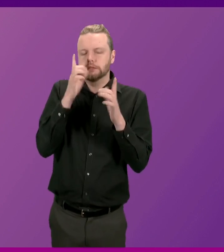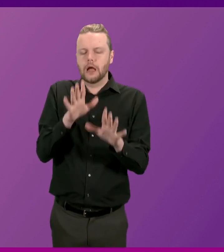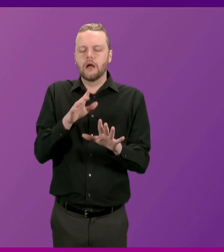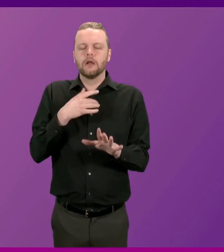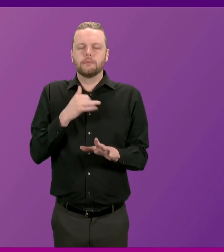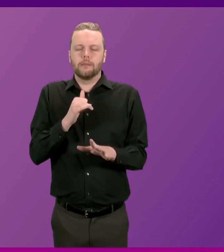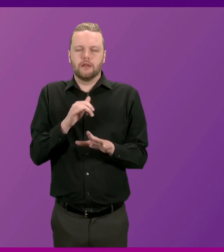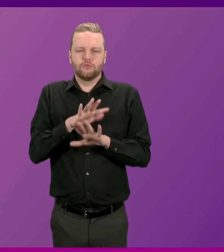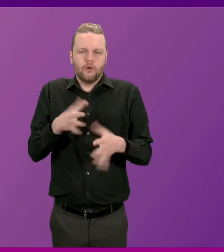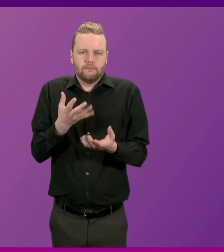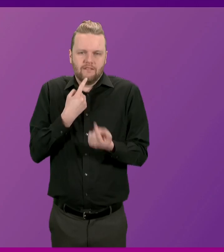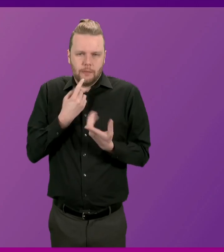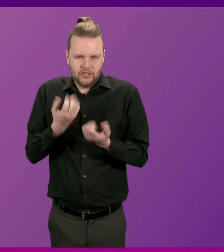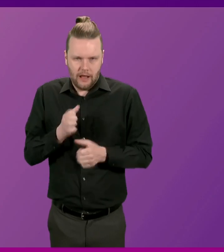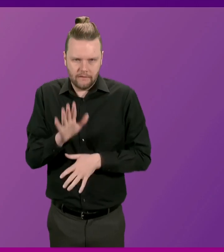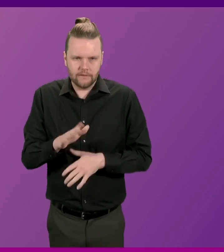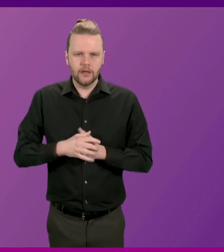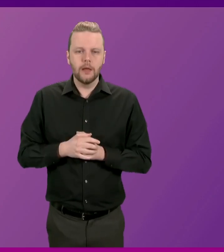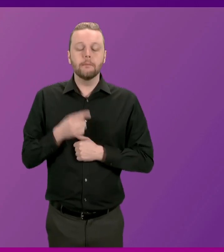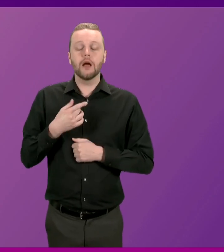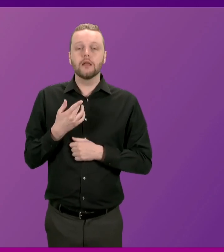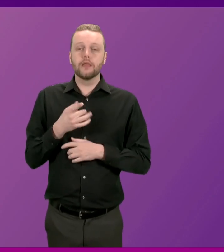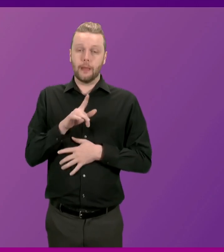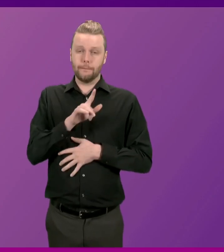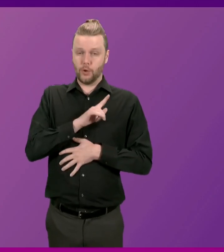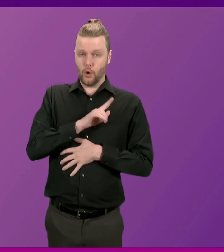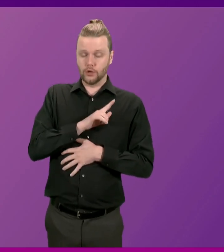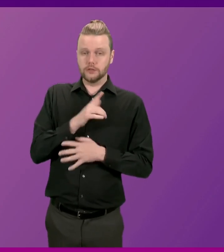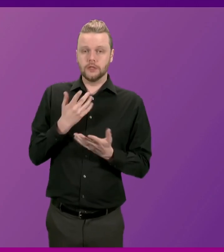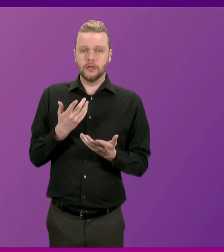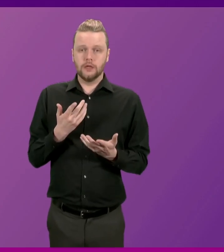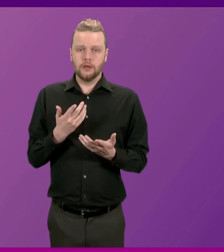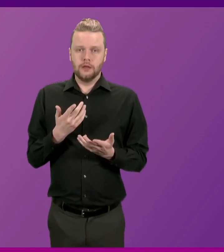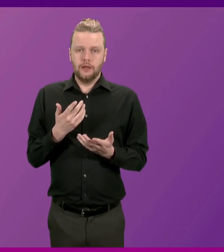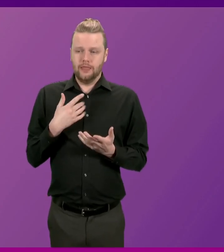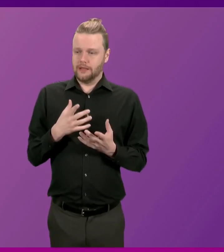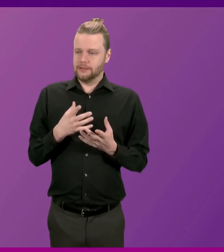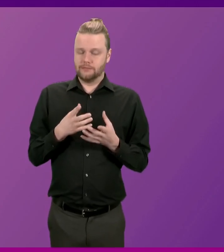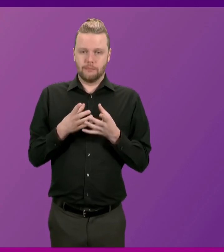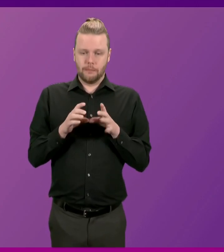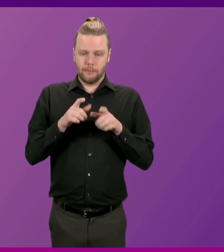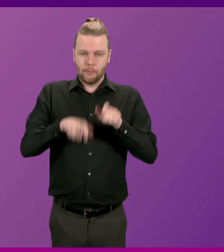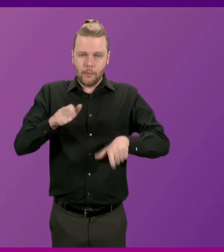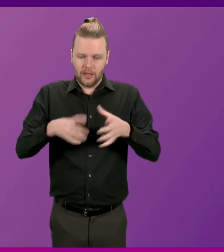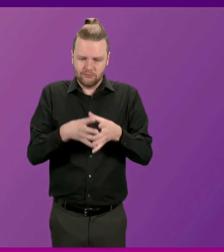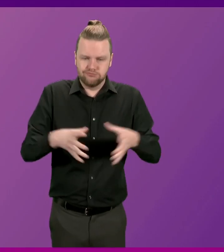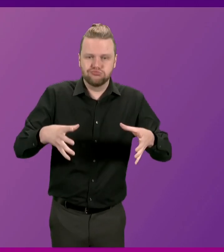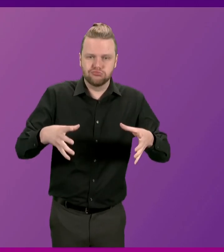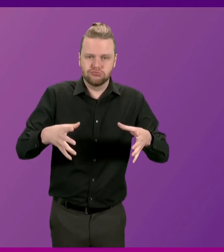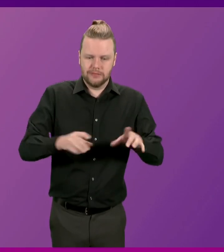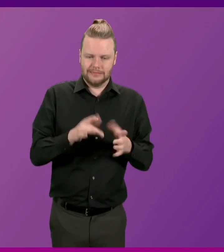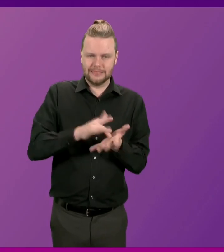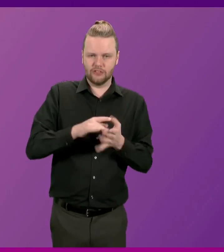this information to hand, but is that due to dense population in the Central Belt, or is it due